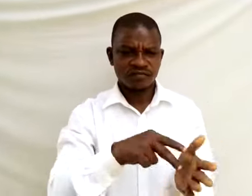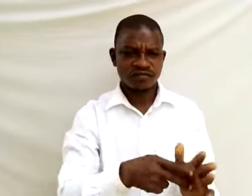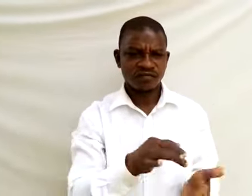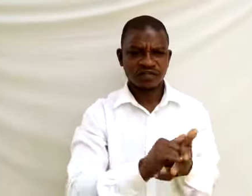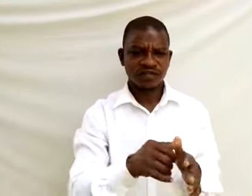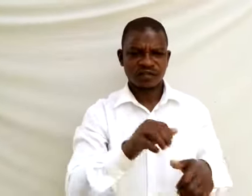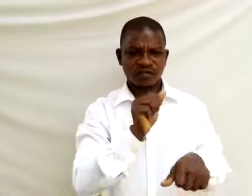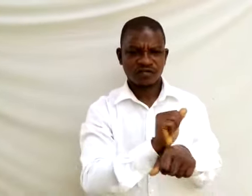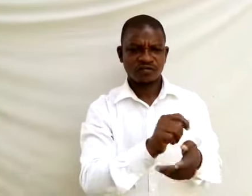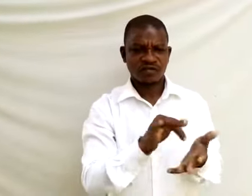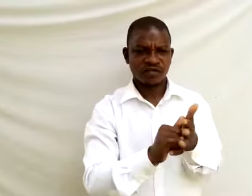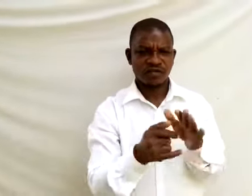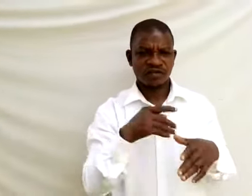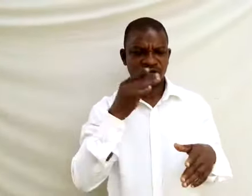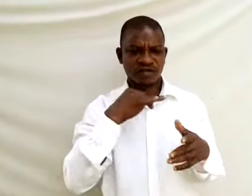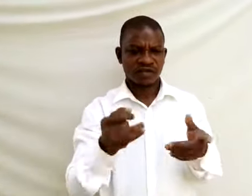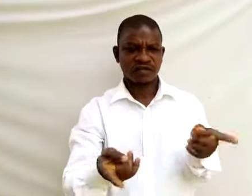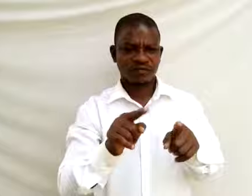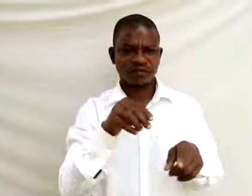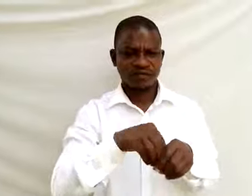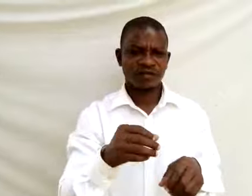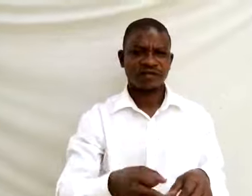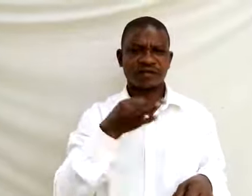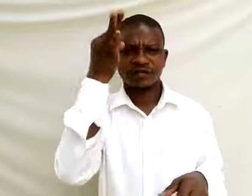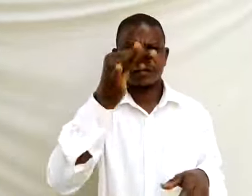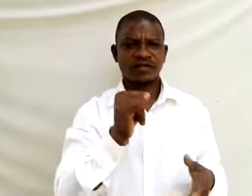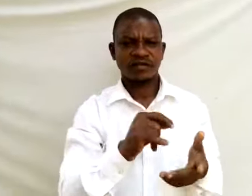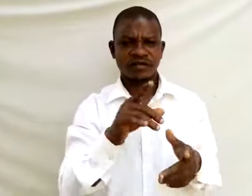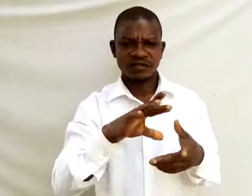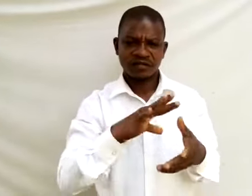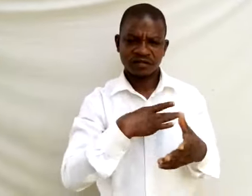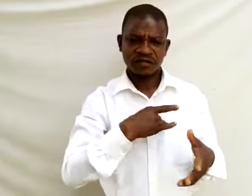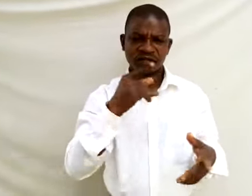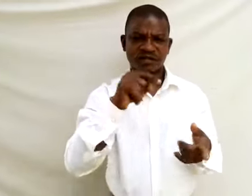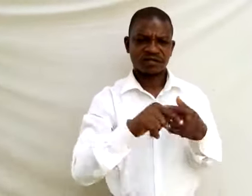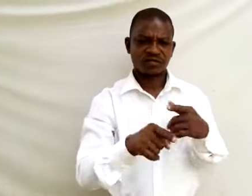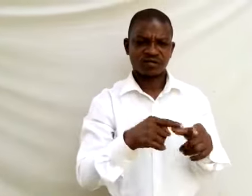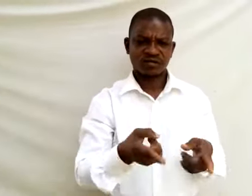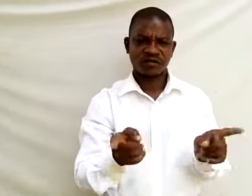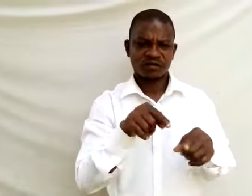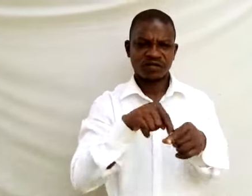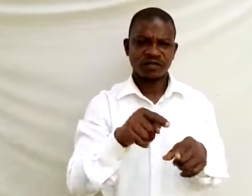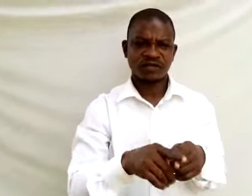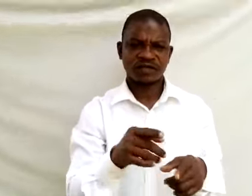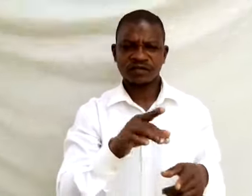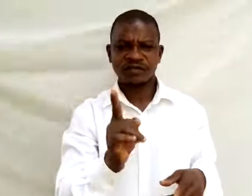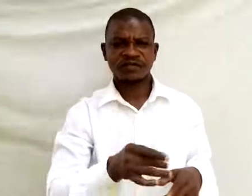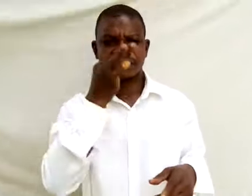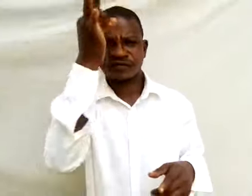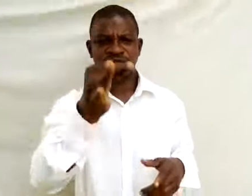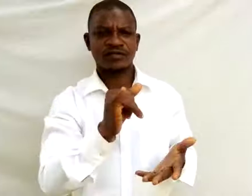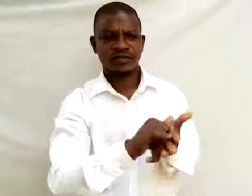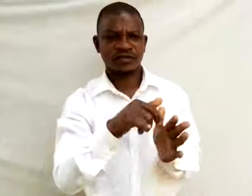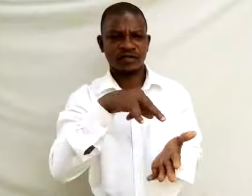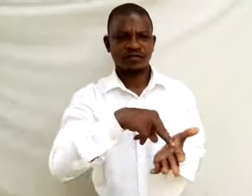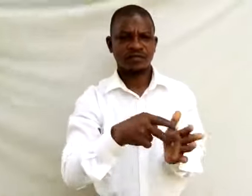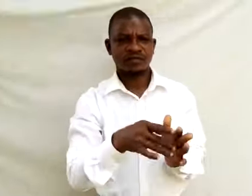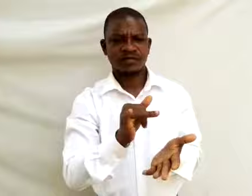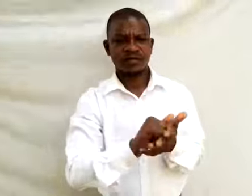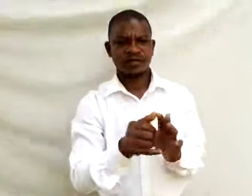that happens in the future or is likely to happen in the future. That means an action that is